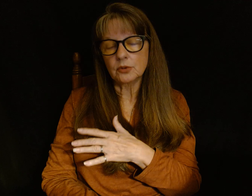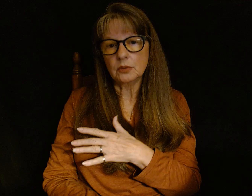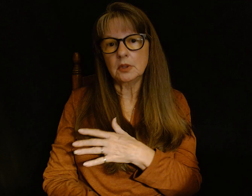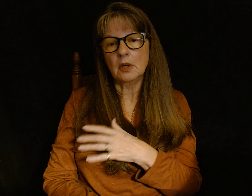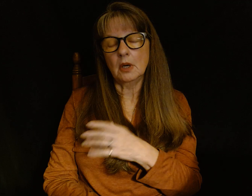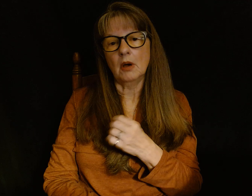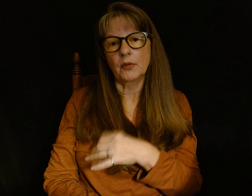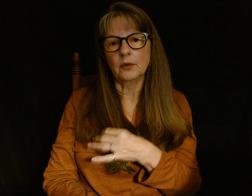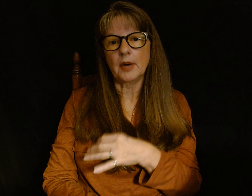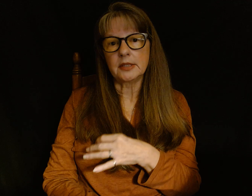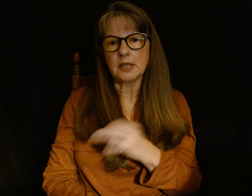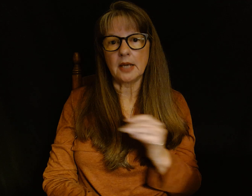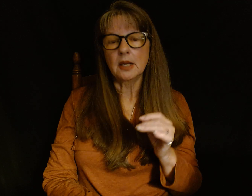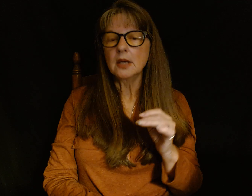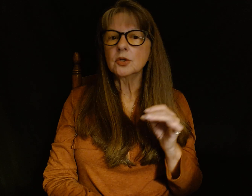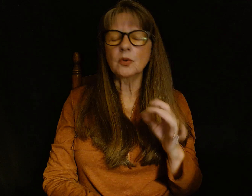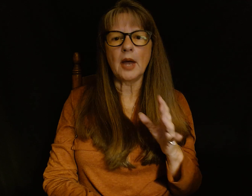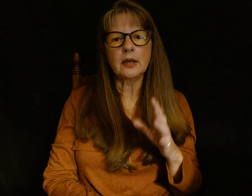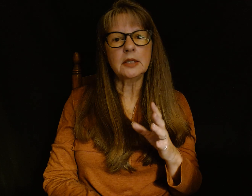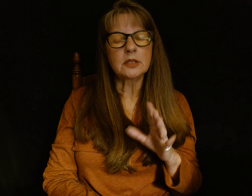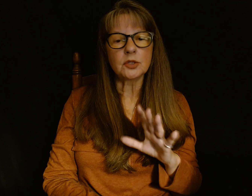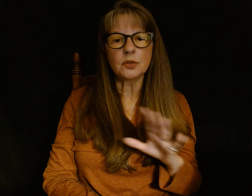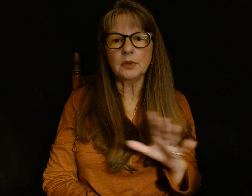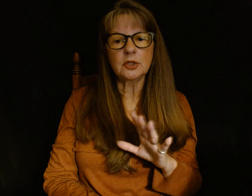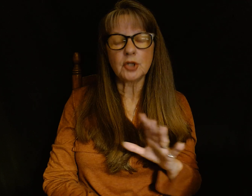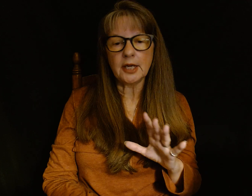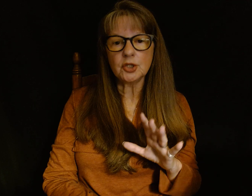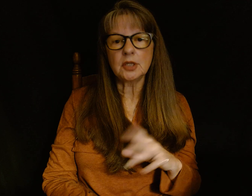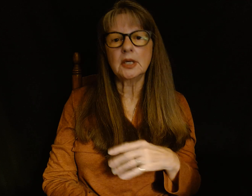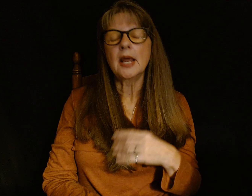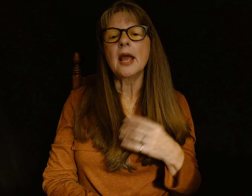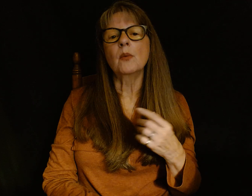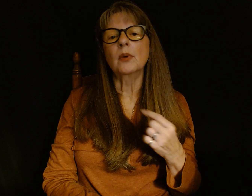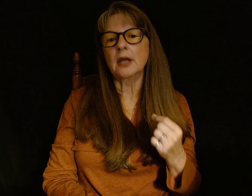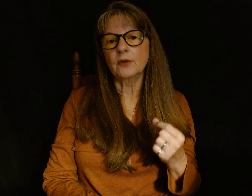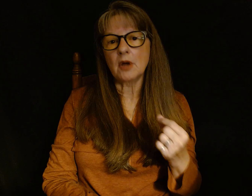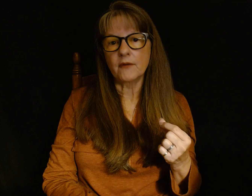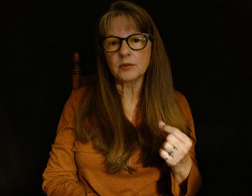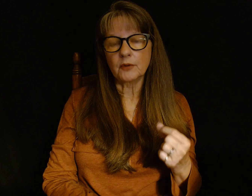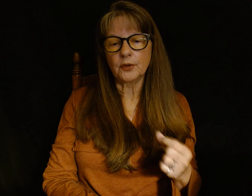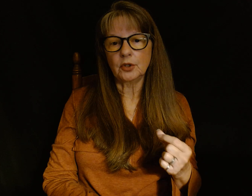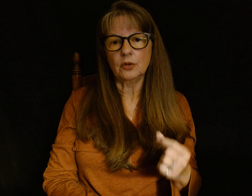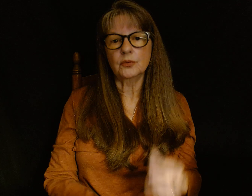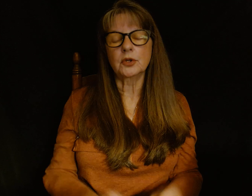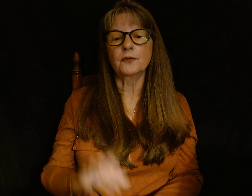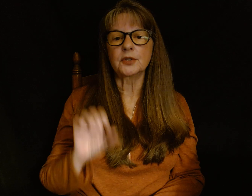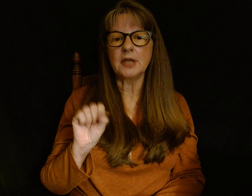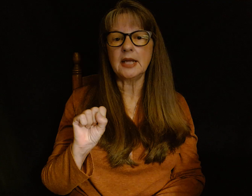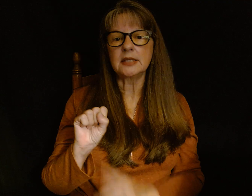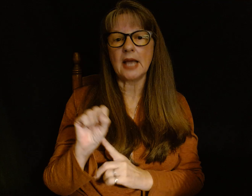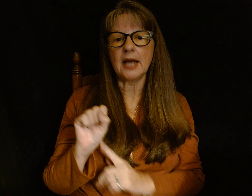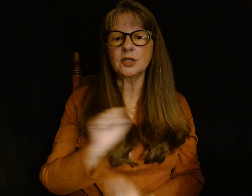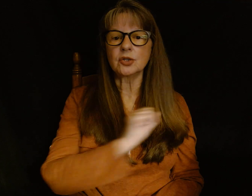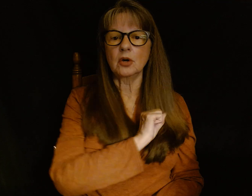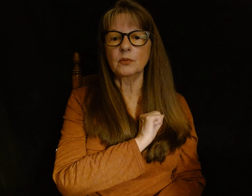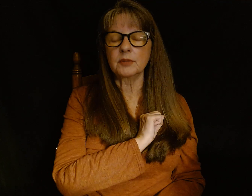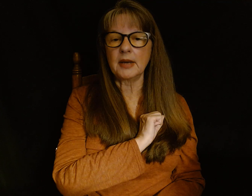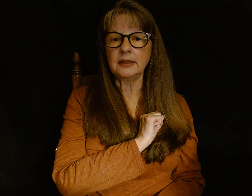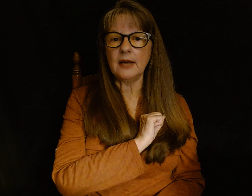it on their right side. So it doesn't really change it in what's ever comfortable for you. So for saints, I start with my left and